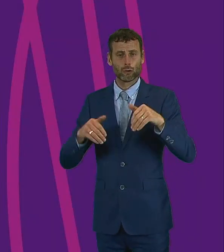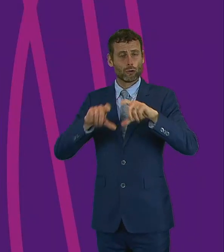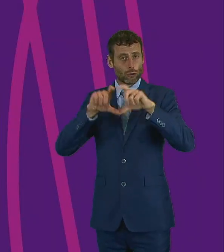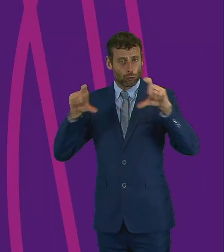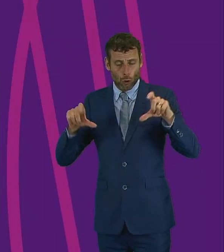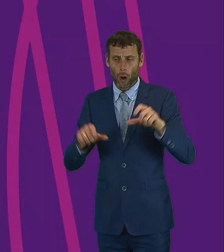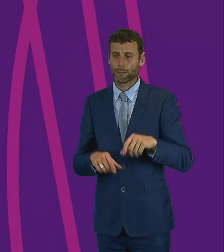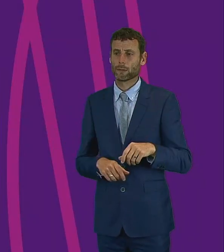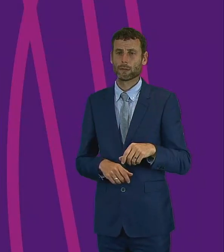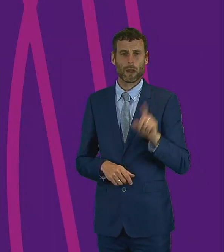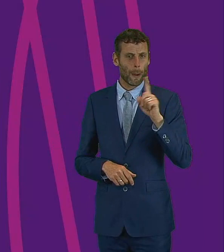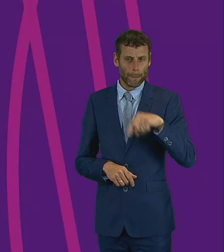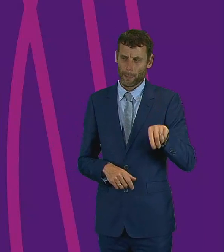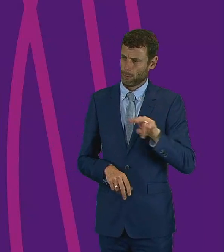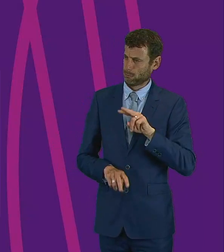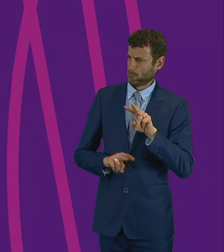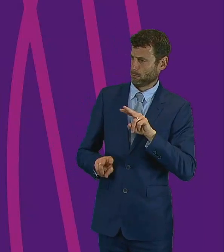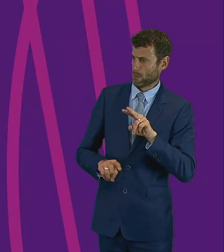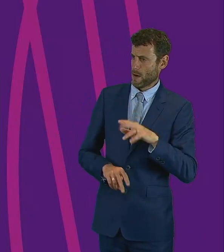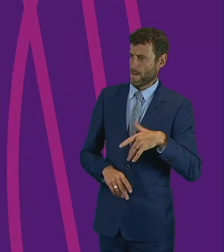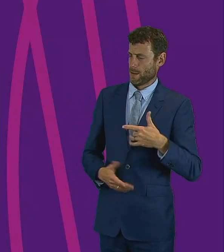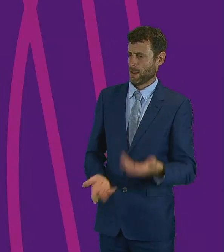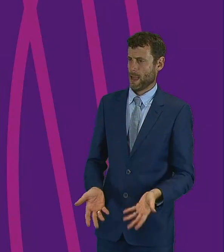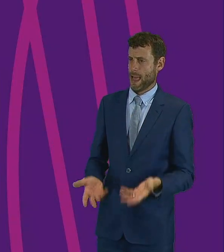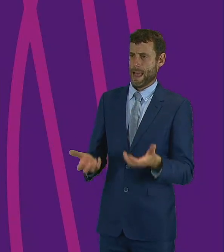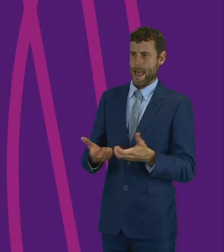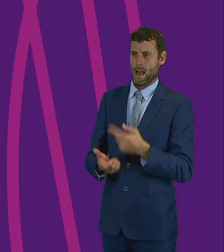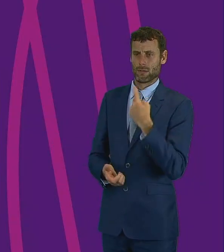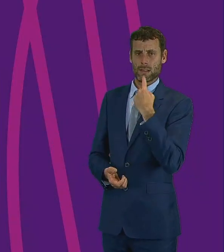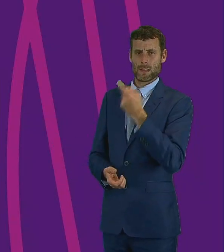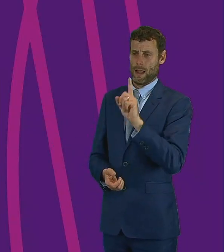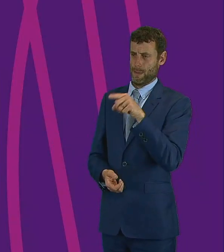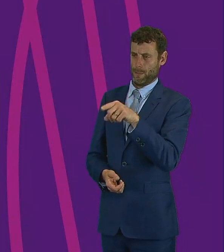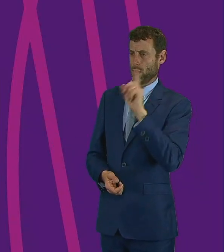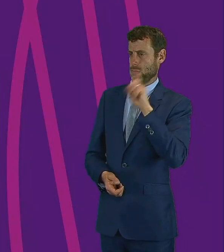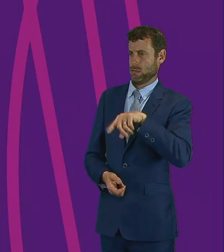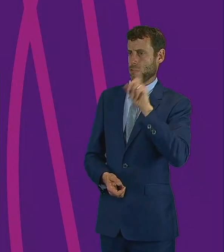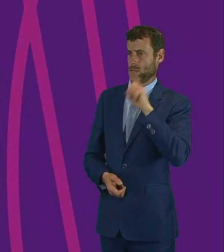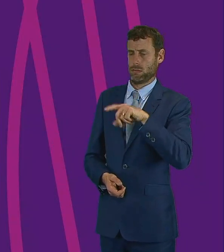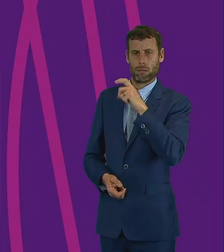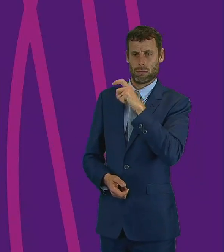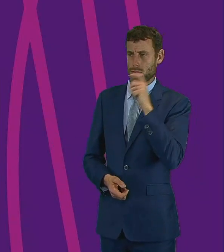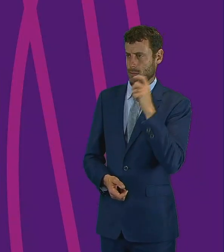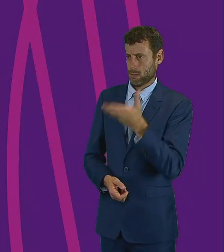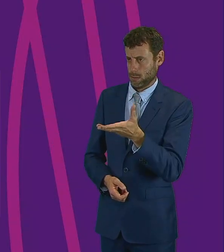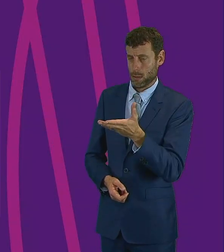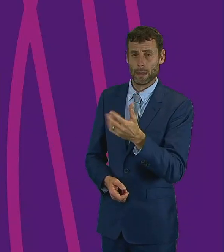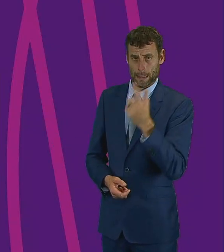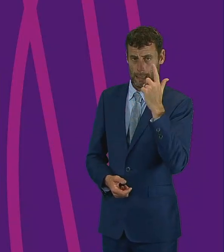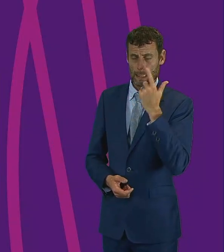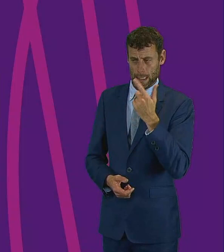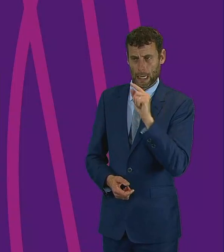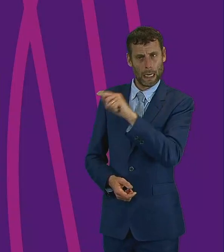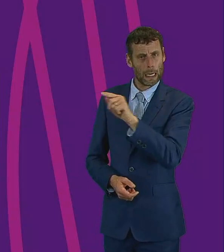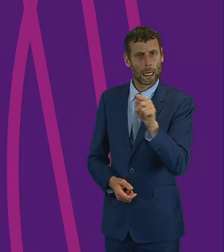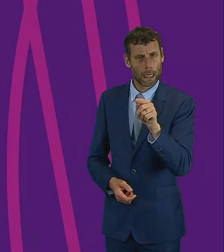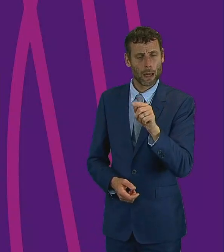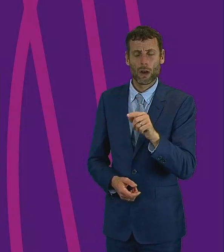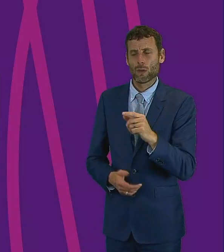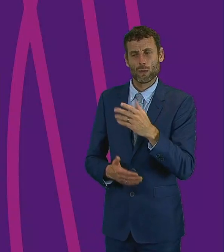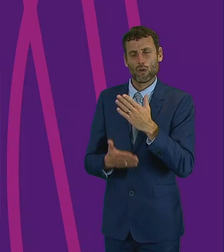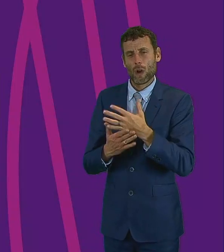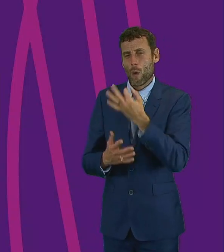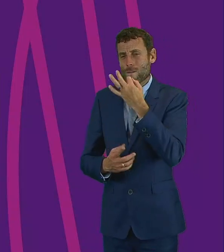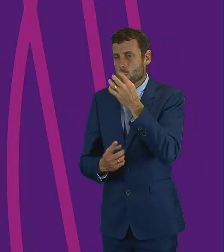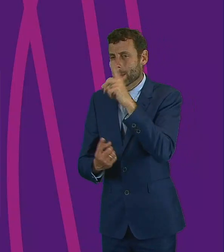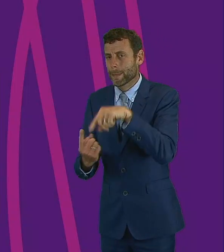the public often feel helpless and exasperated by the flouting of the use of face coverings by a growing minority, in my view. So is